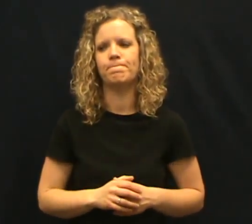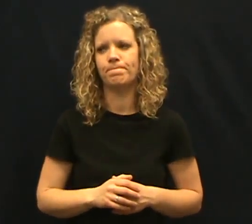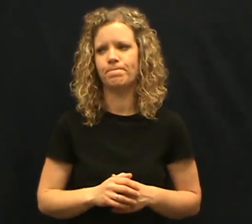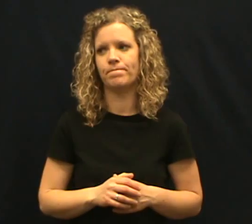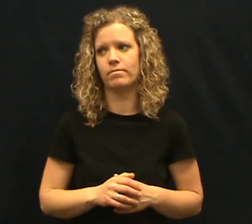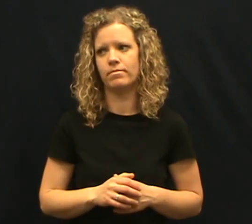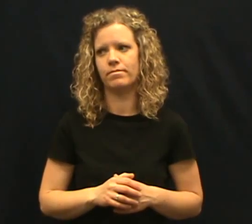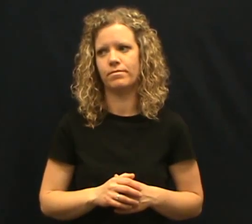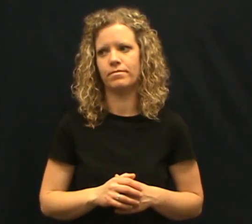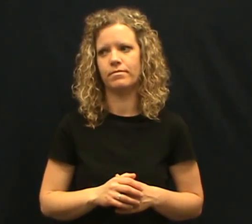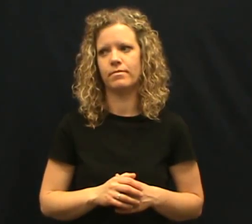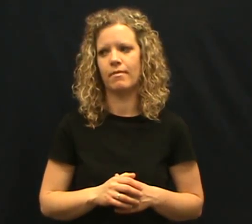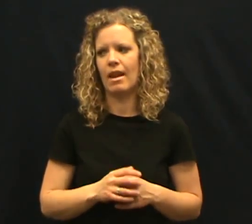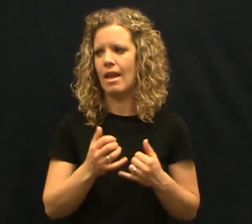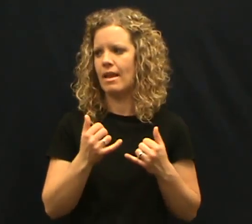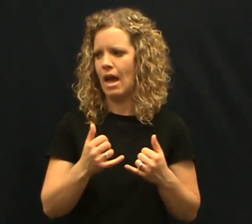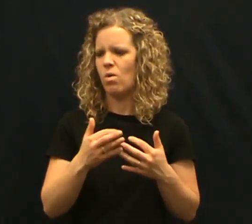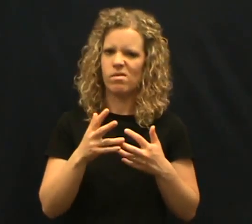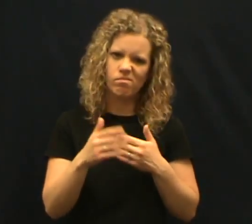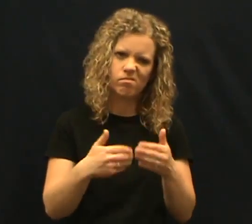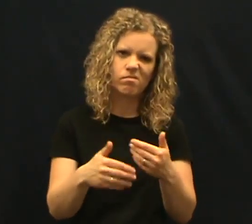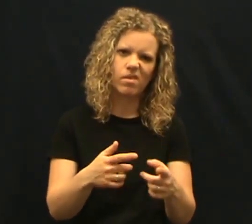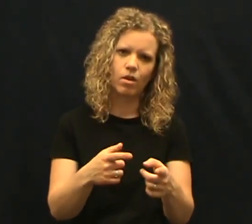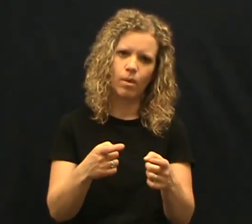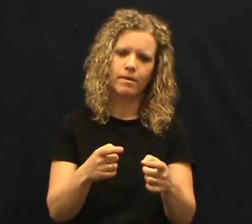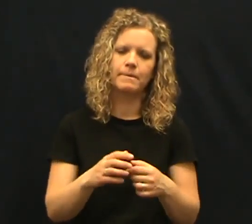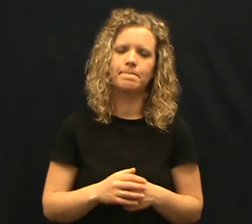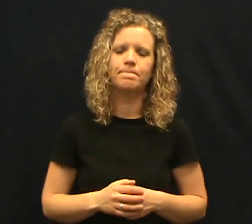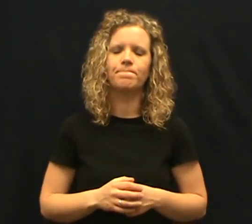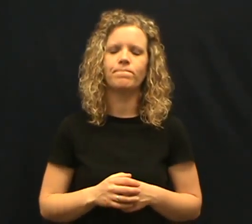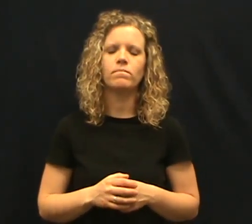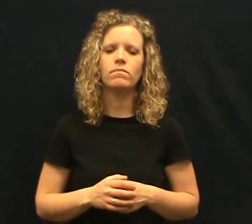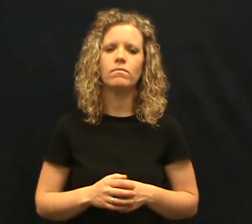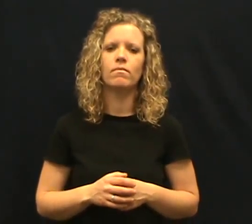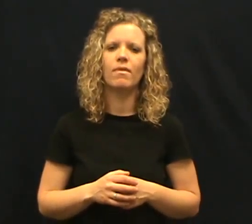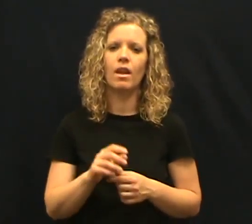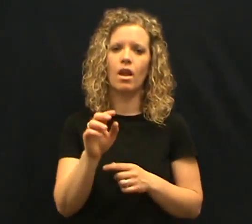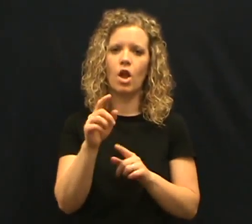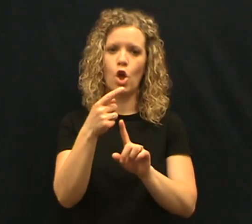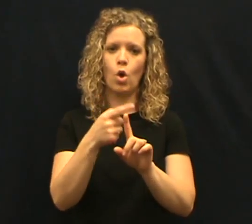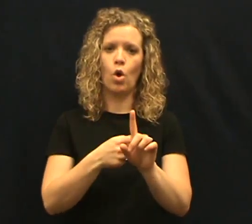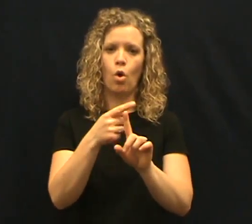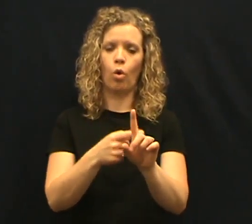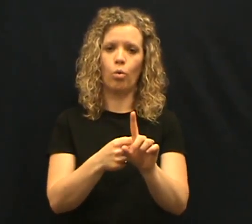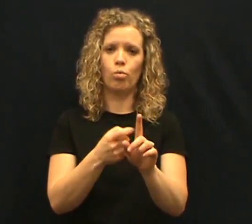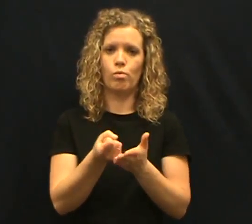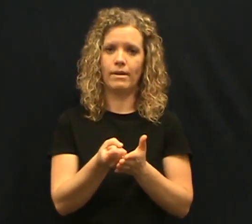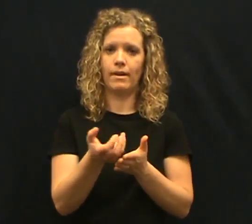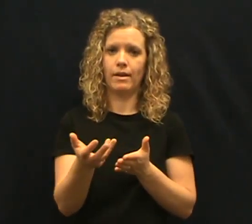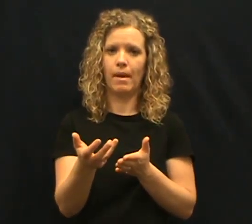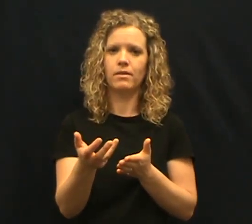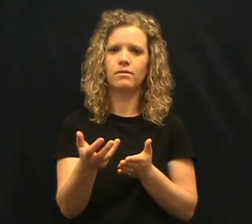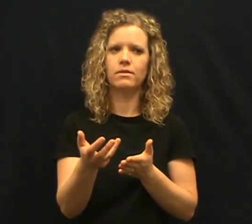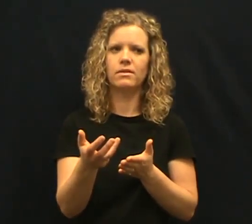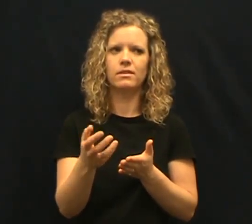Now we'll go through the rest of these again pretty quickly. So we had that rent expense that we needed to, we had prepaid